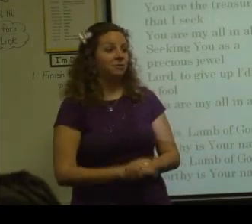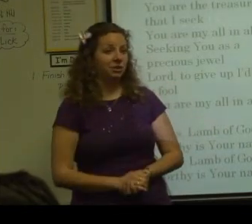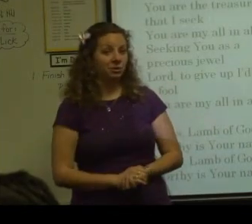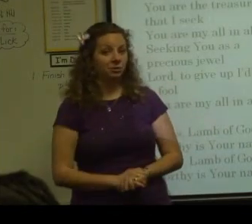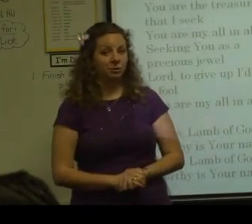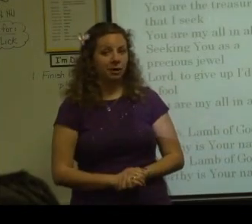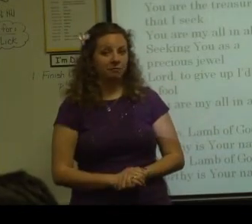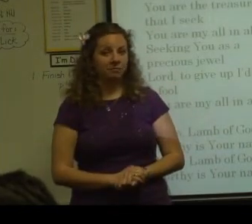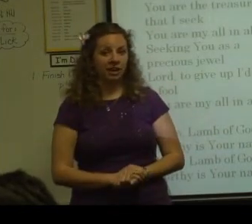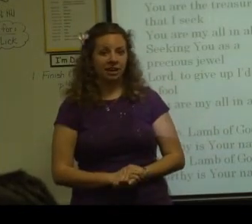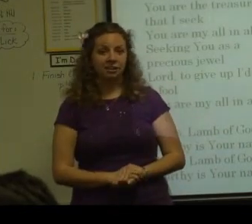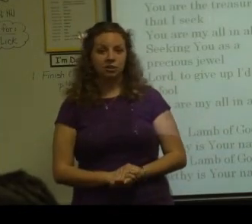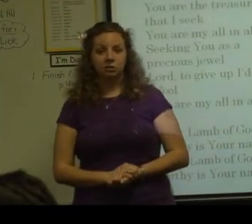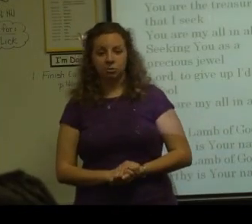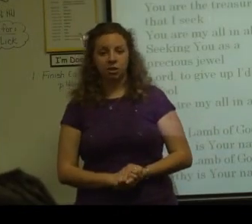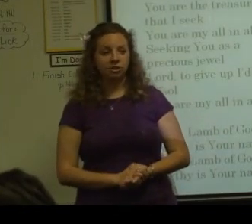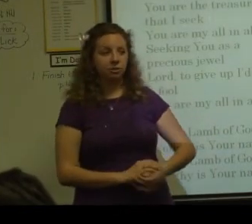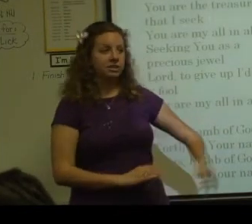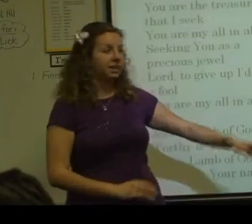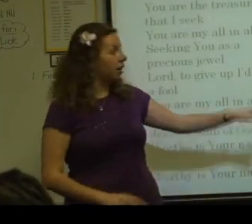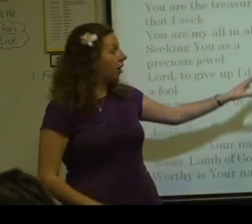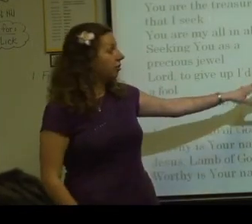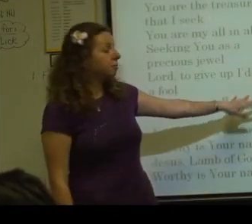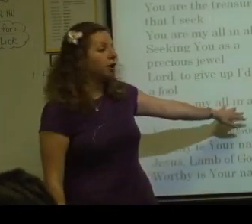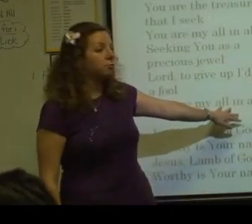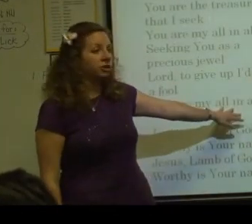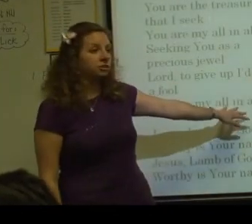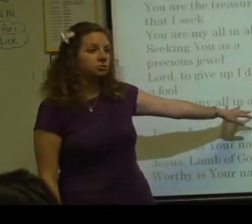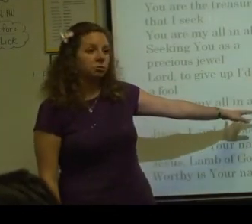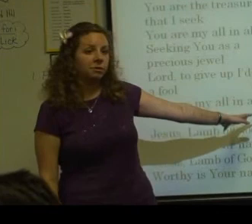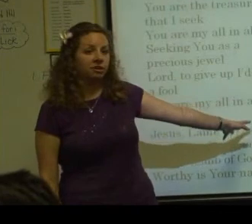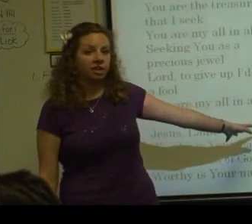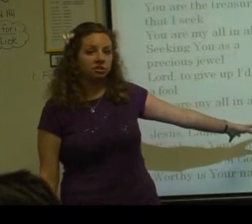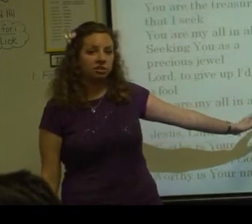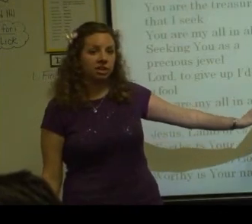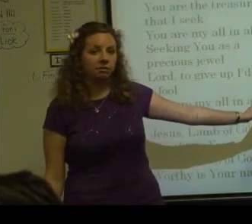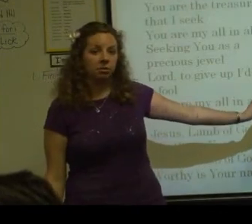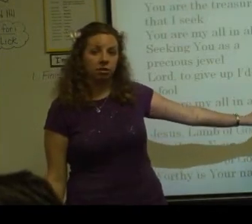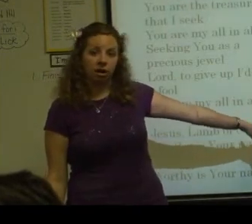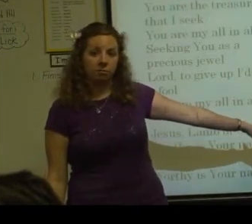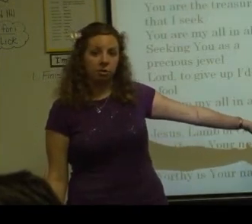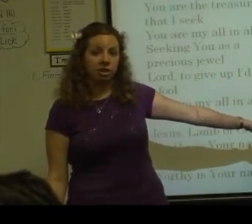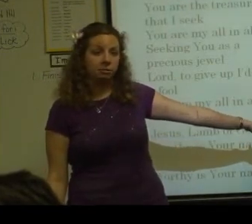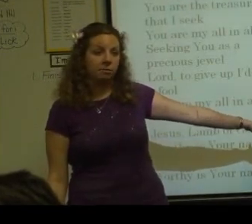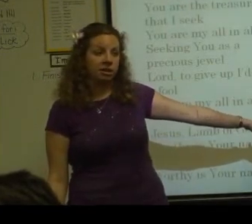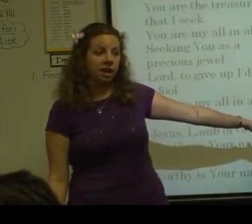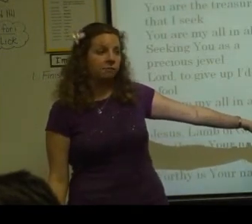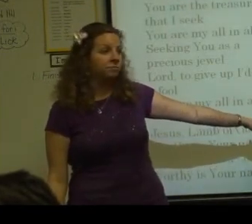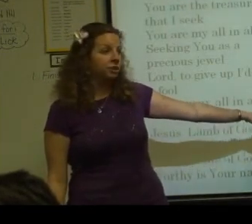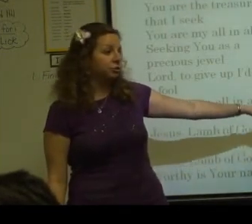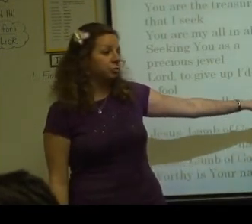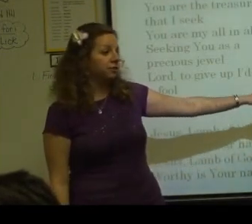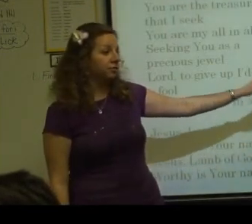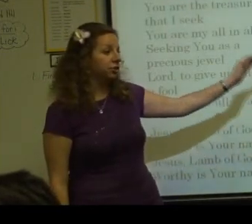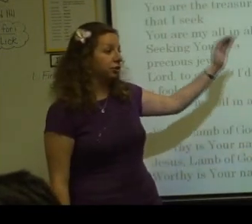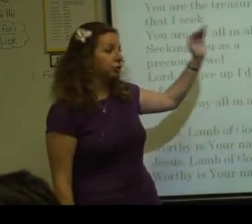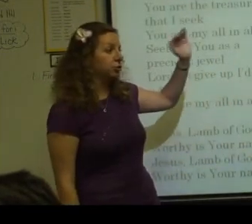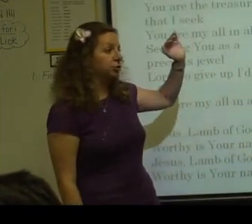be really cool as well, okay? So what I'll do is that all the PowerPoints will be online just like I'm putting them up right now. So whenever you go